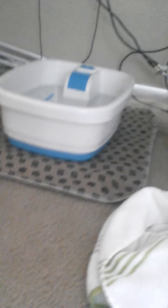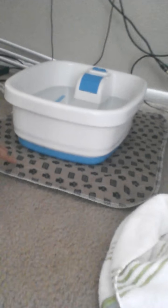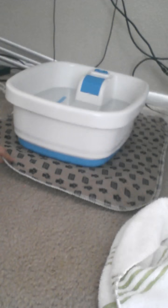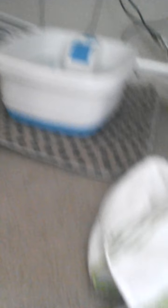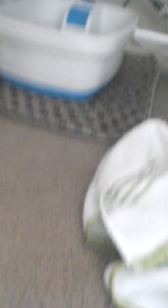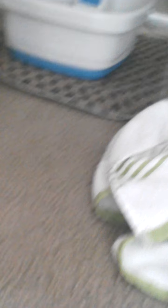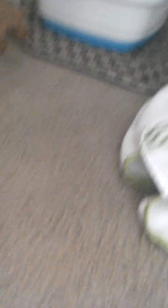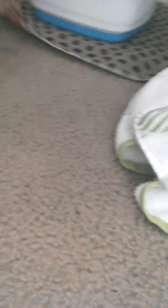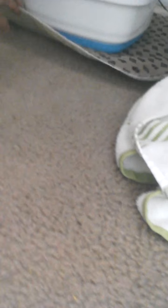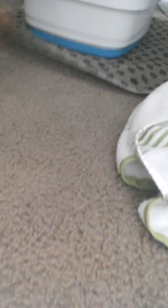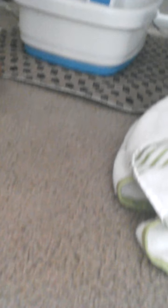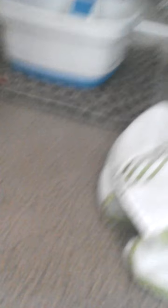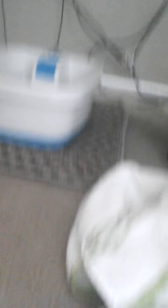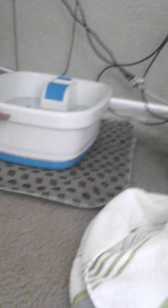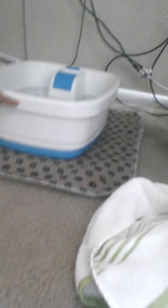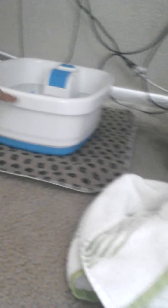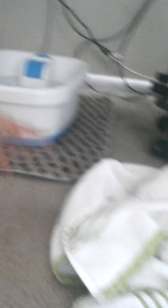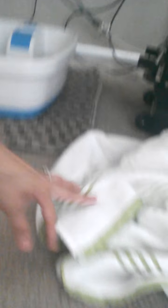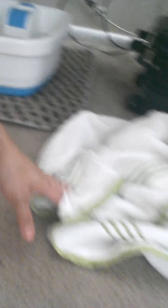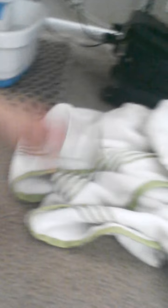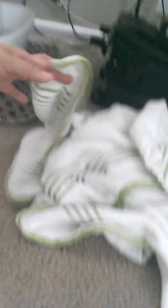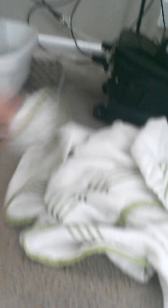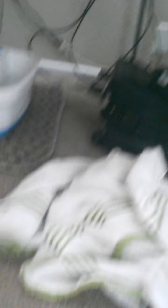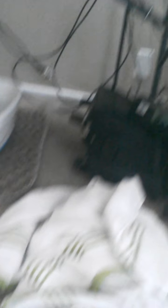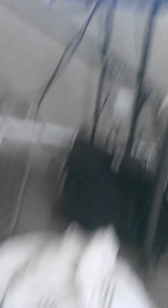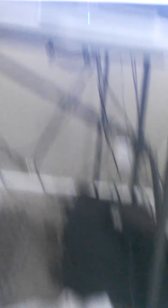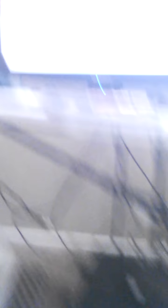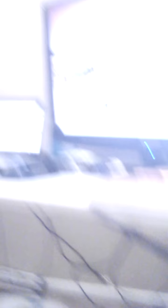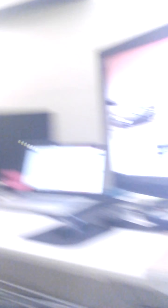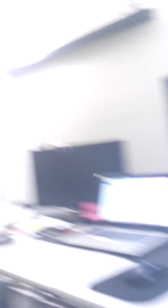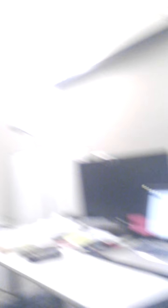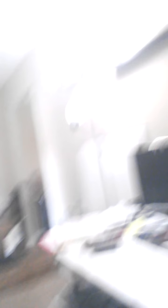Did you want a book? How?